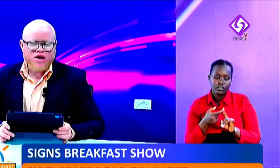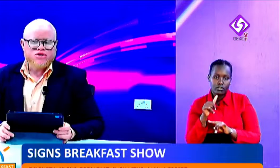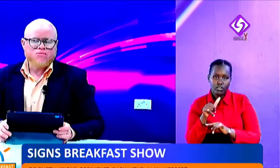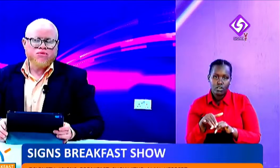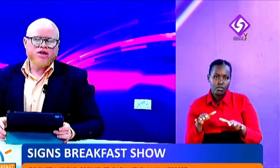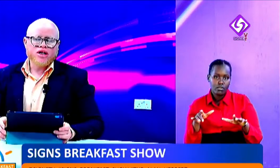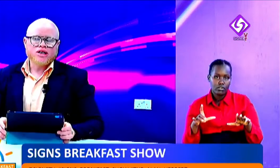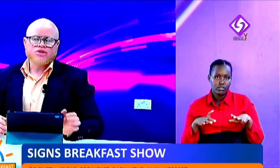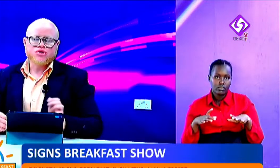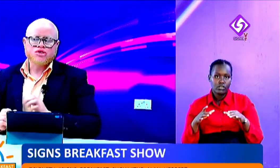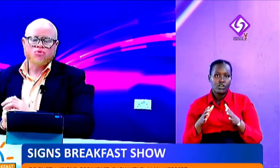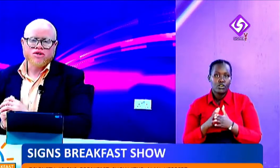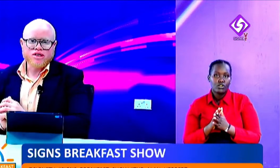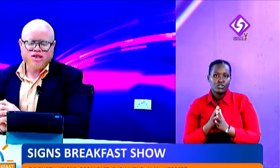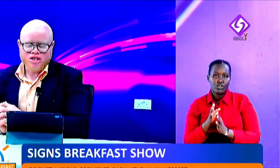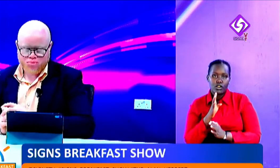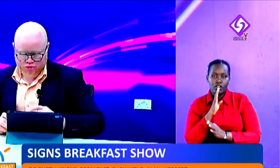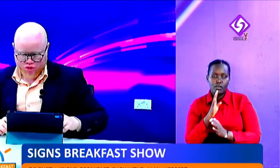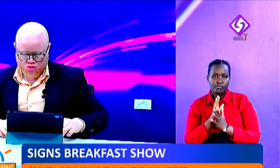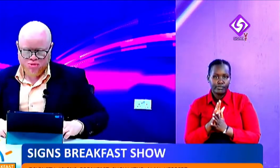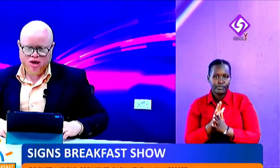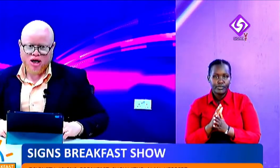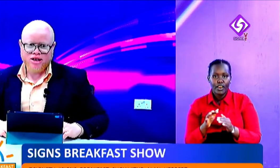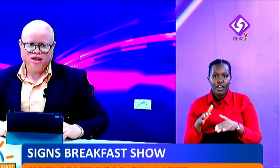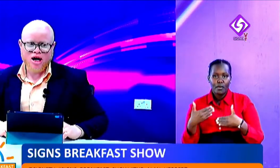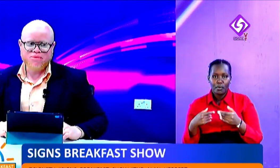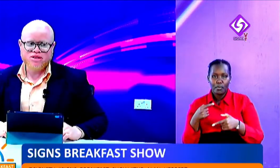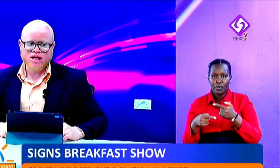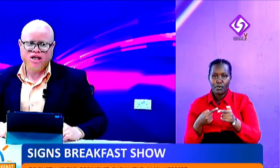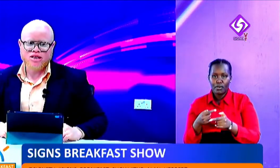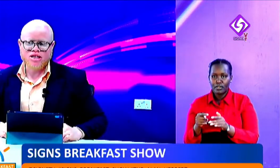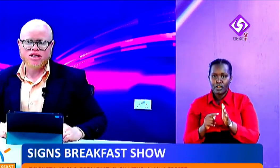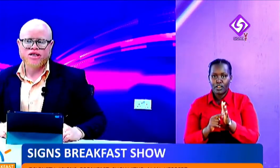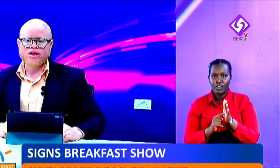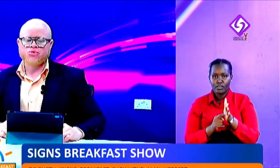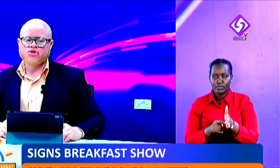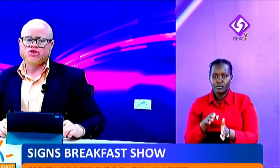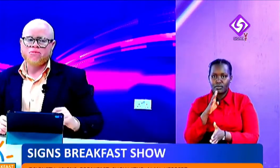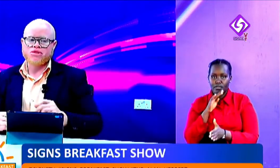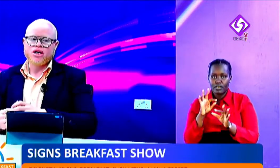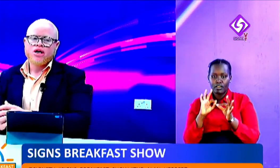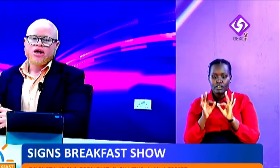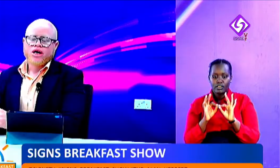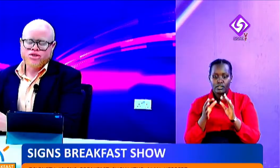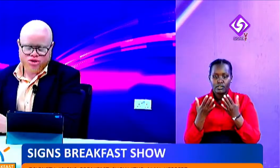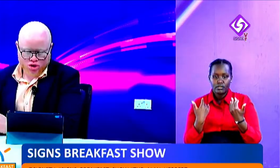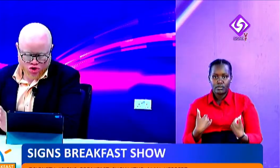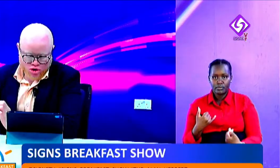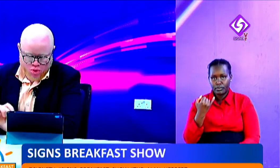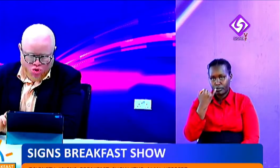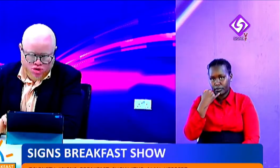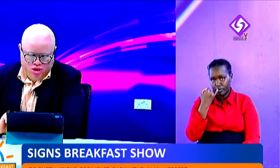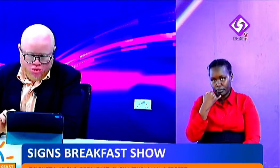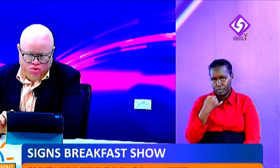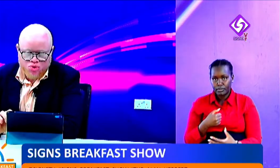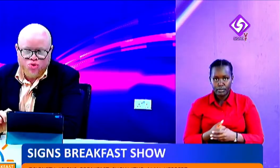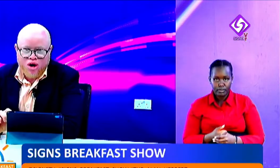A break, glad you're still watching Science Breakfast with me, Alan Habit, and the sign language interpreter is Chebi Water. You are